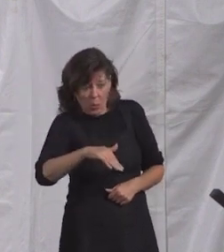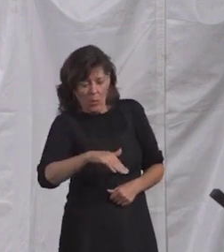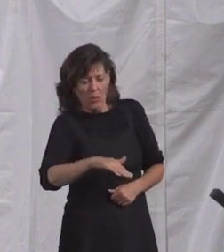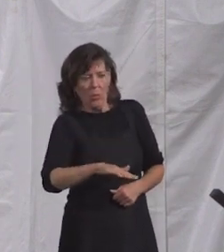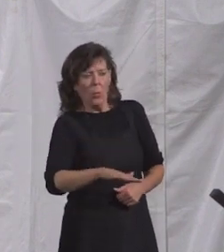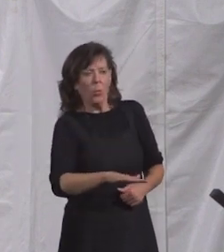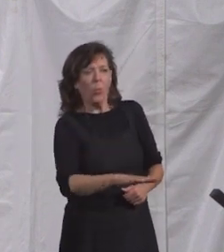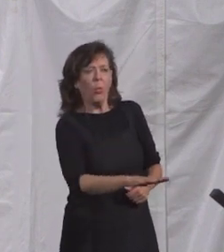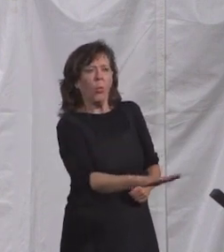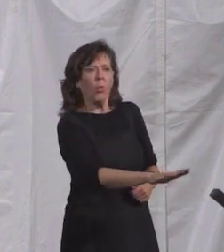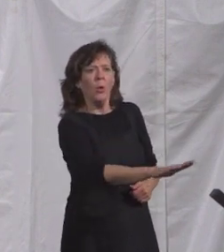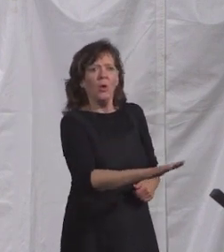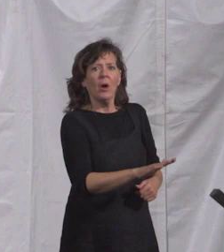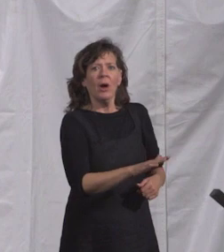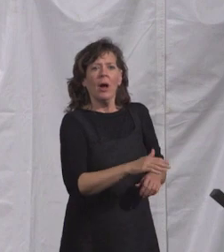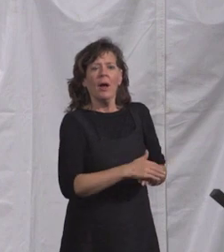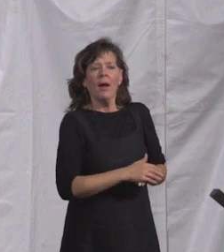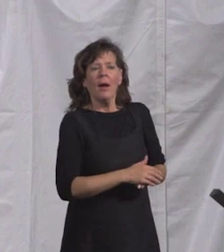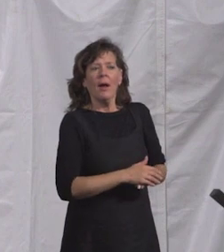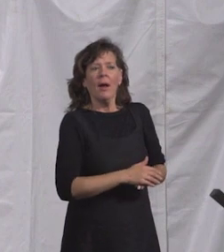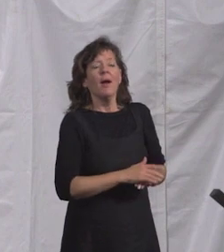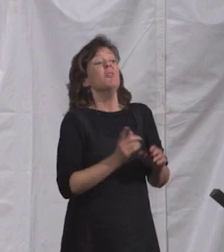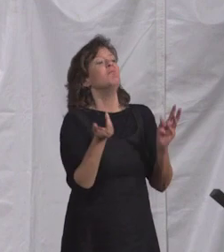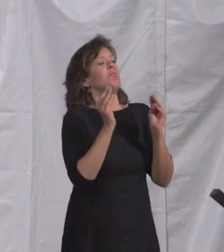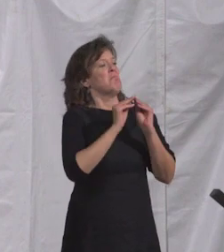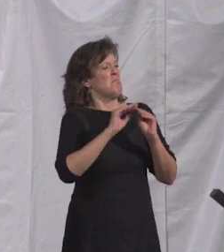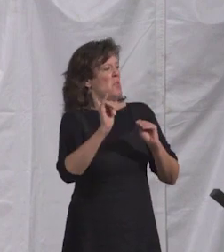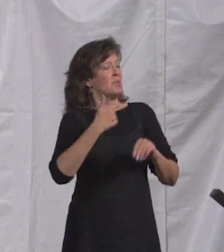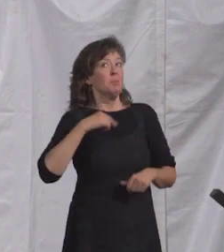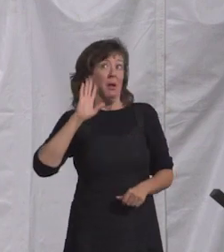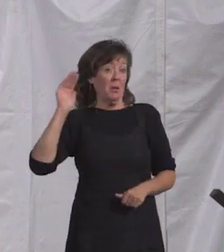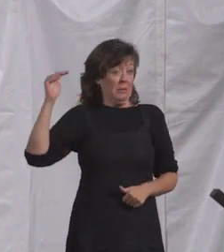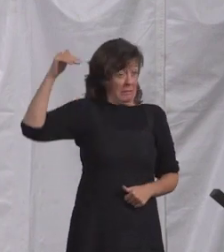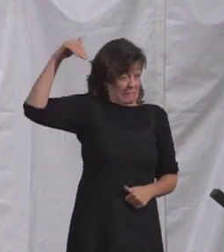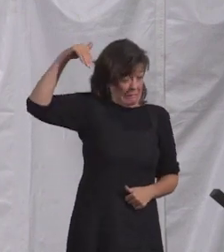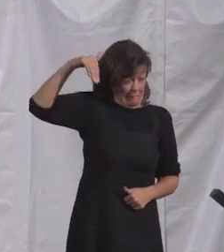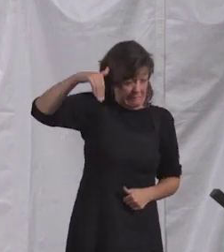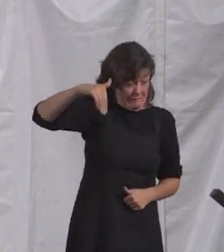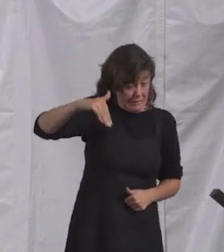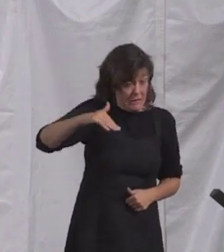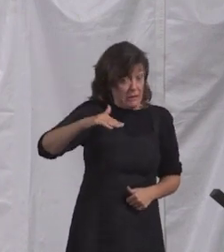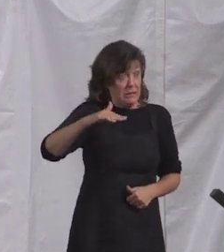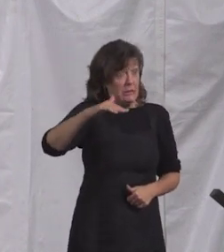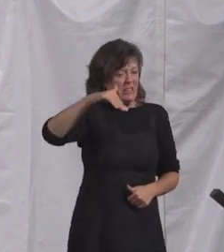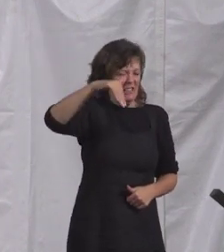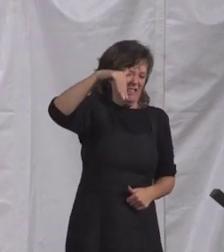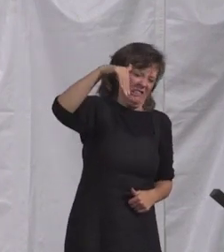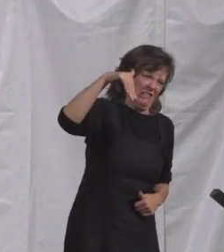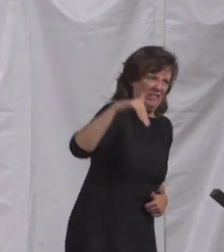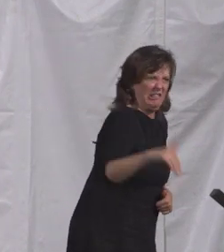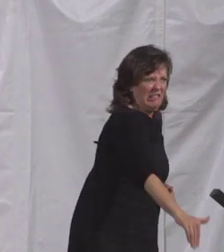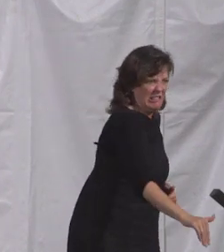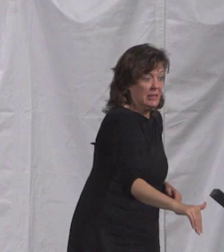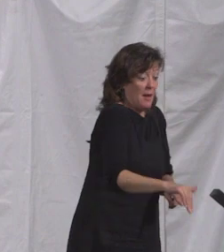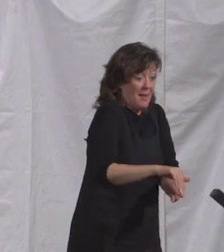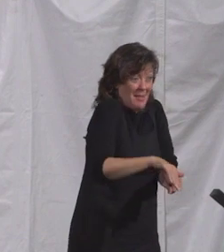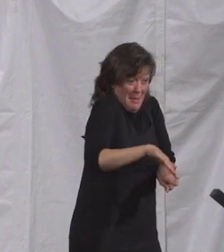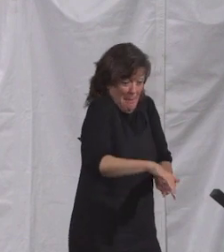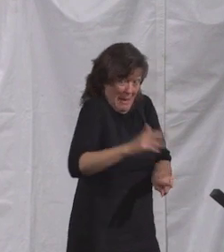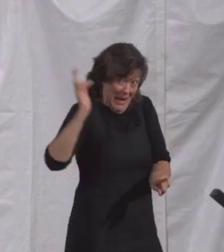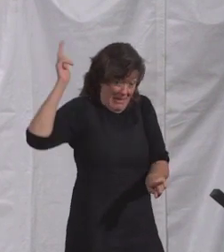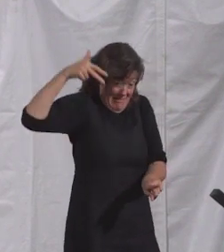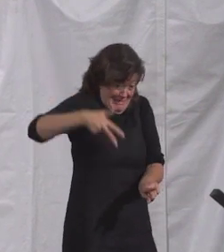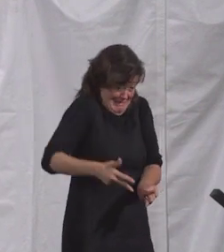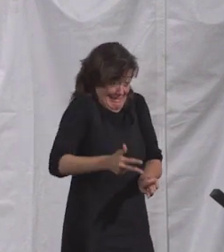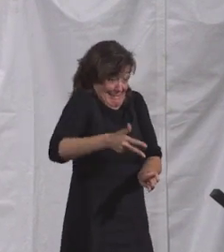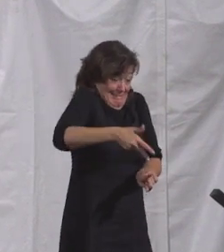Hill is even more almost straight up and down than the first third. And at the bottom of Weberwood Hill, there's a curve. And when I was a